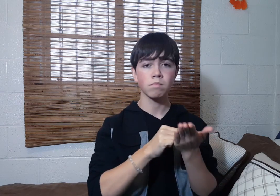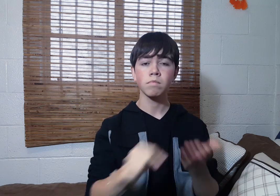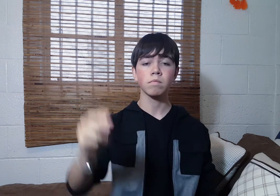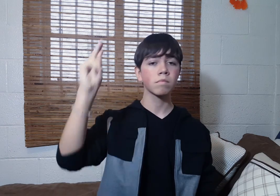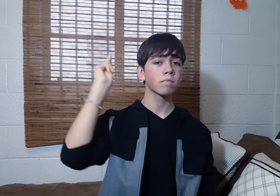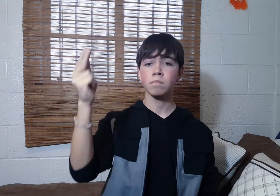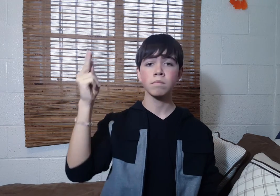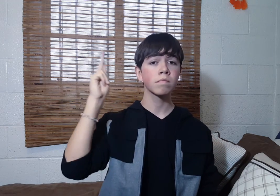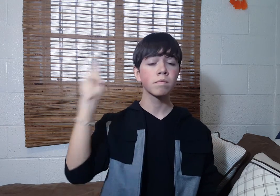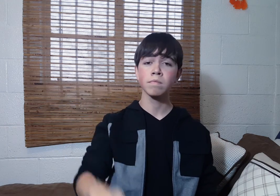go down in history